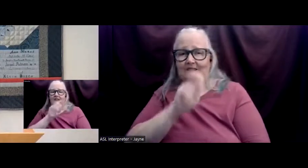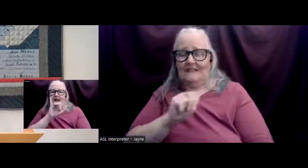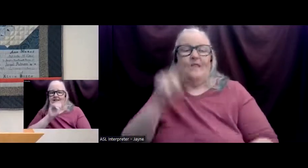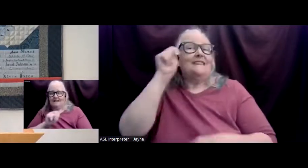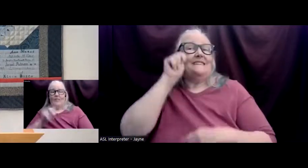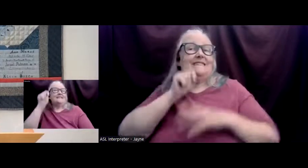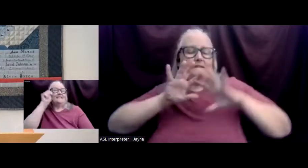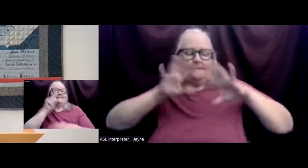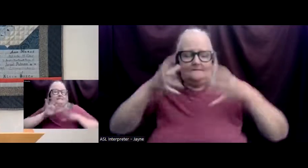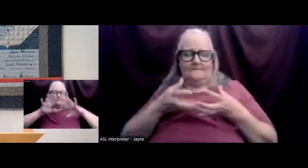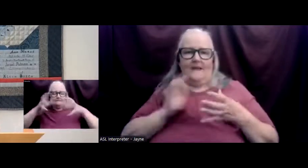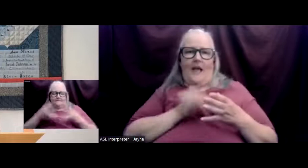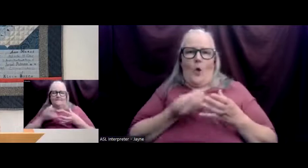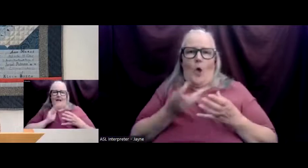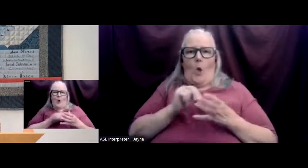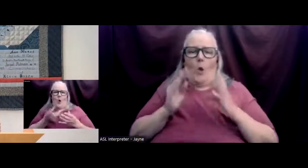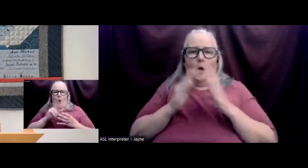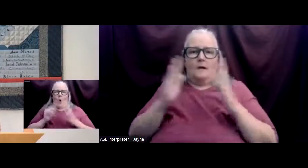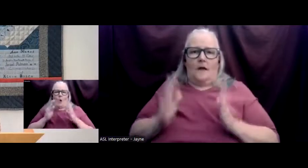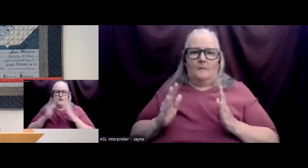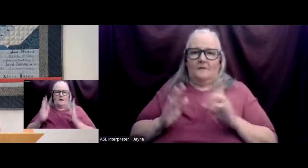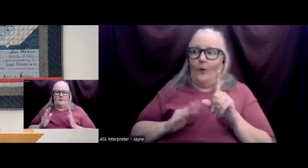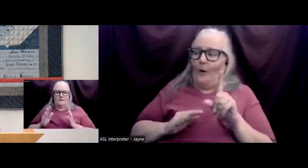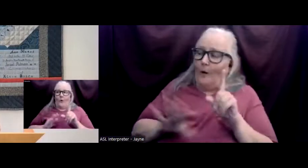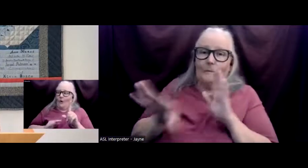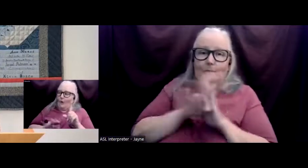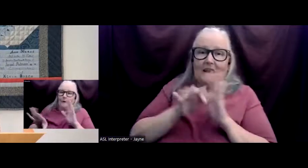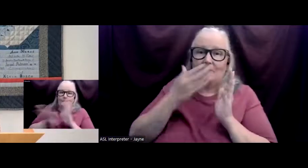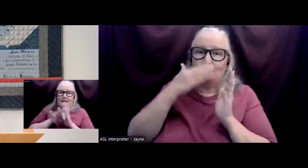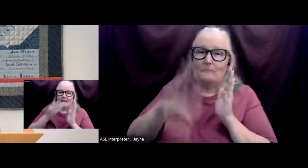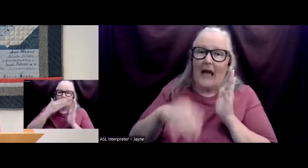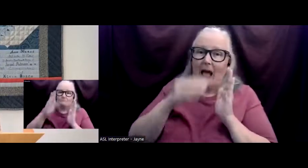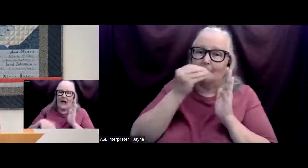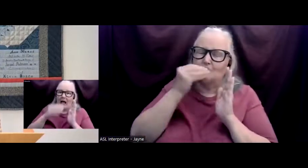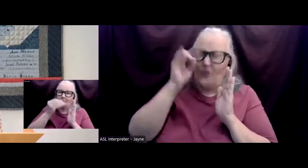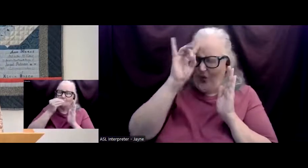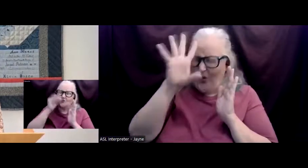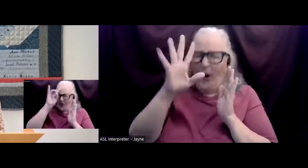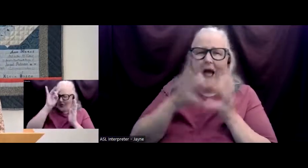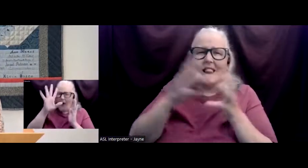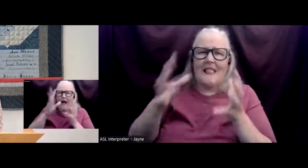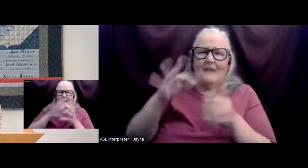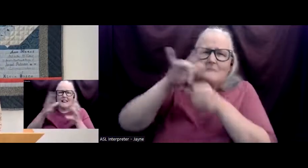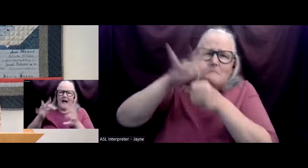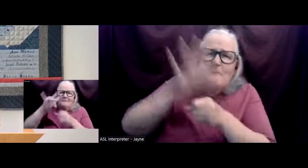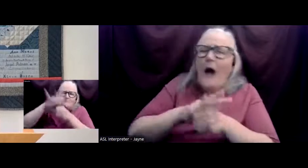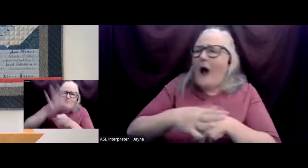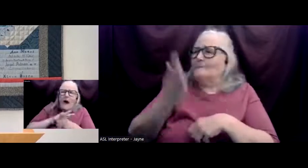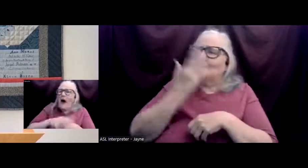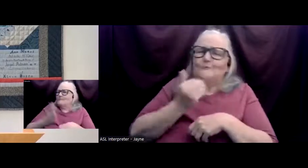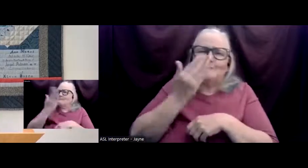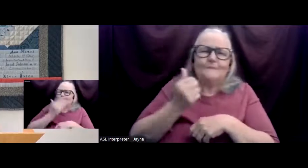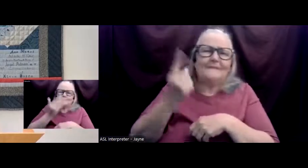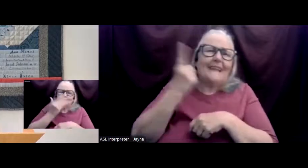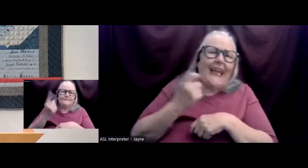ourselves. And talk about bad food choices, the amount of sugary cereal and soda that we consumed was